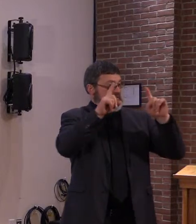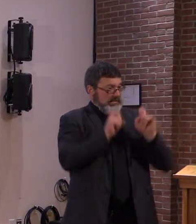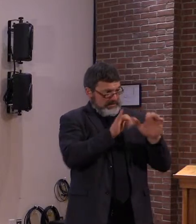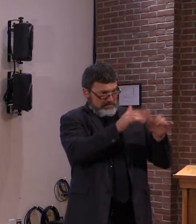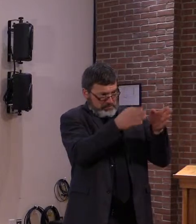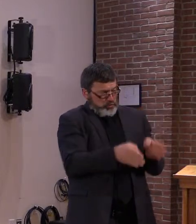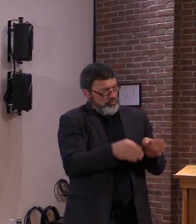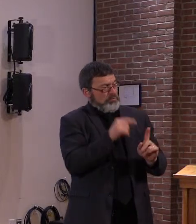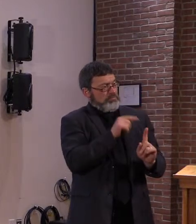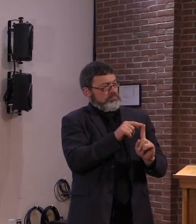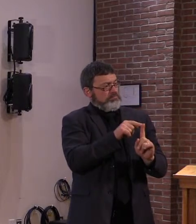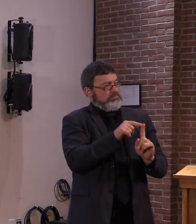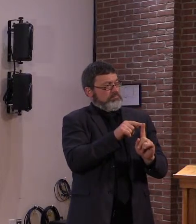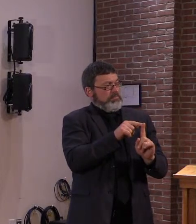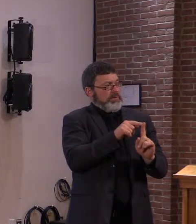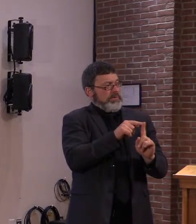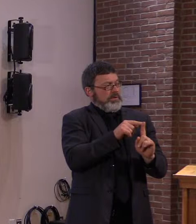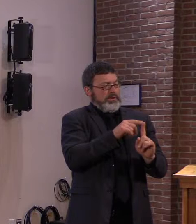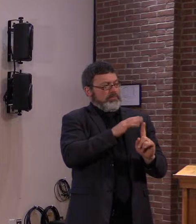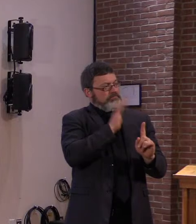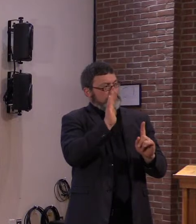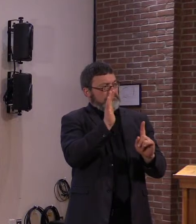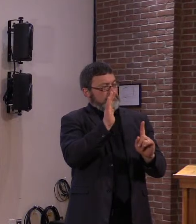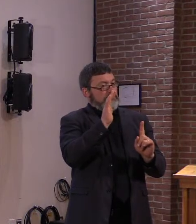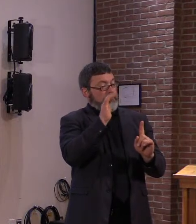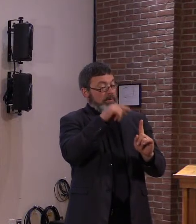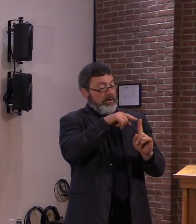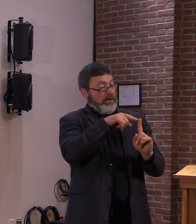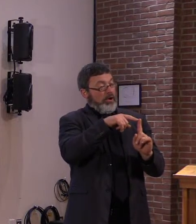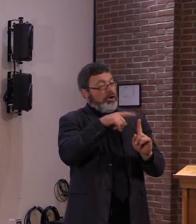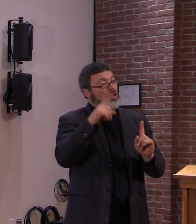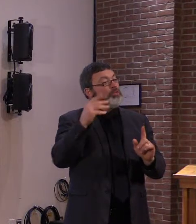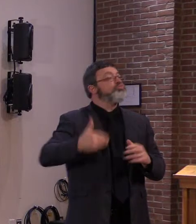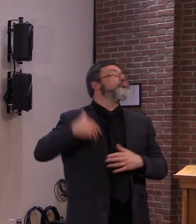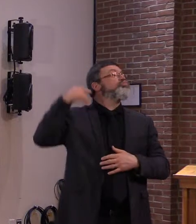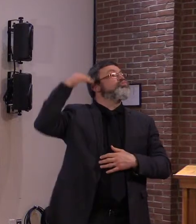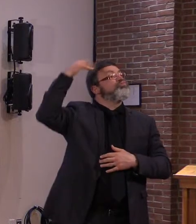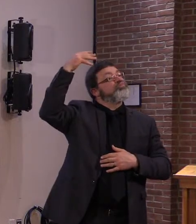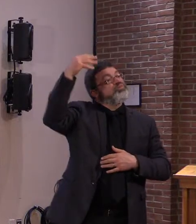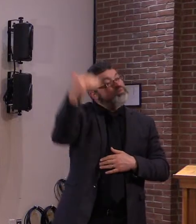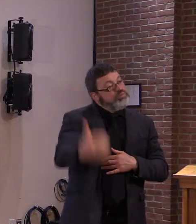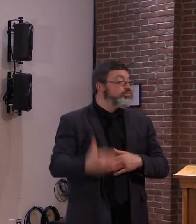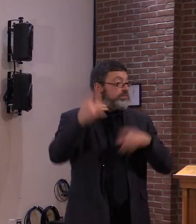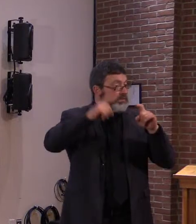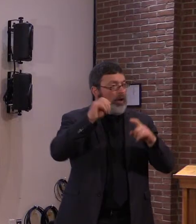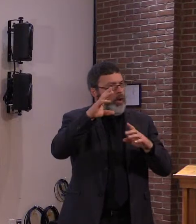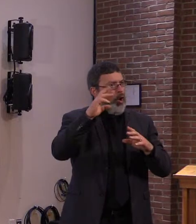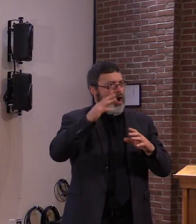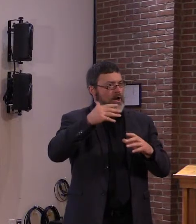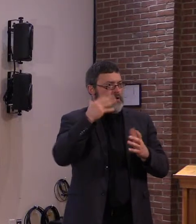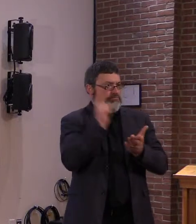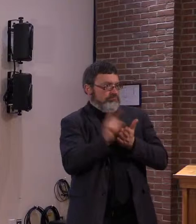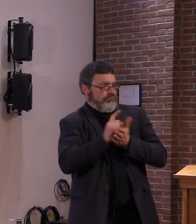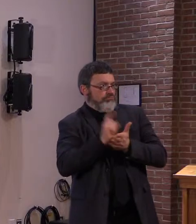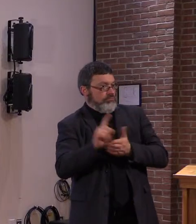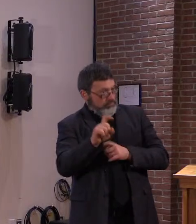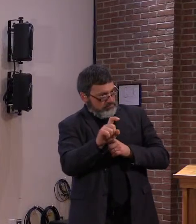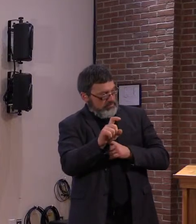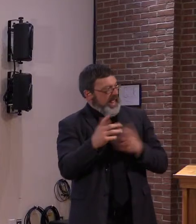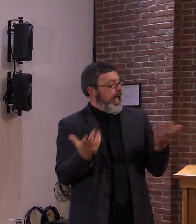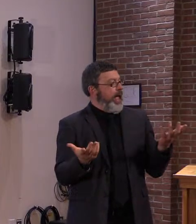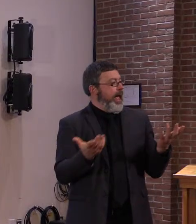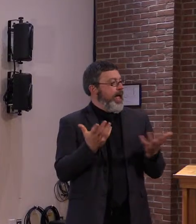testing, i.e. revealing potential increases in inequities. What exactly is the